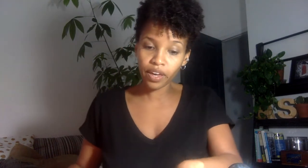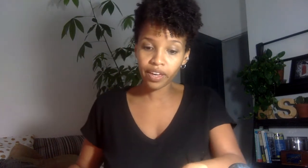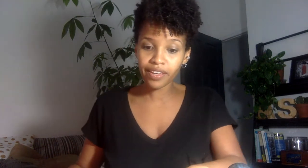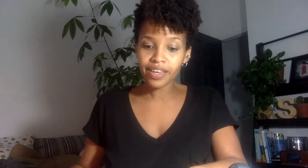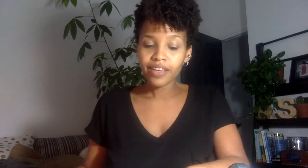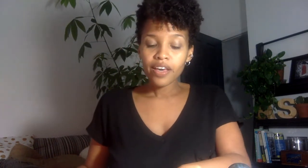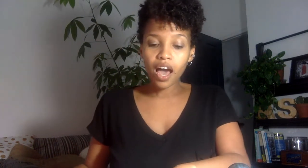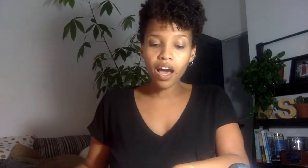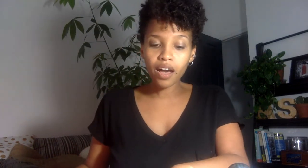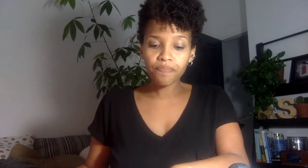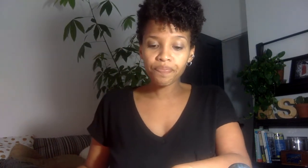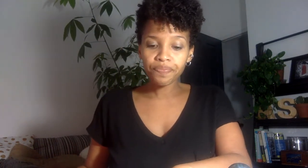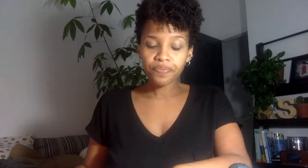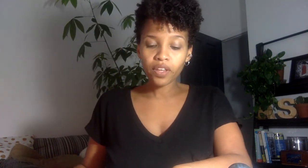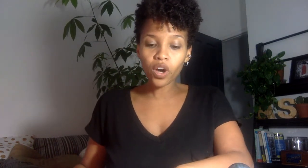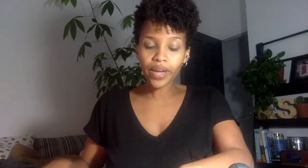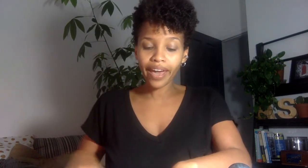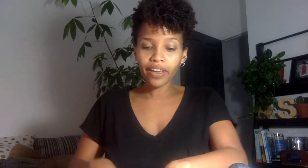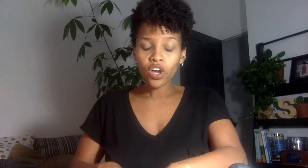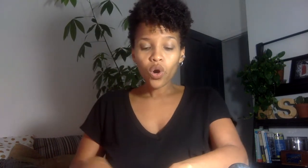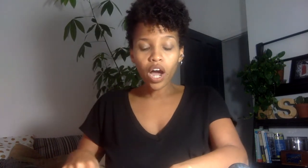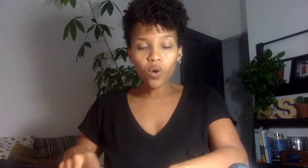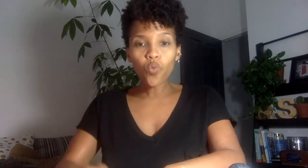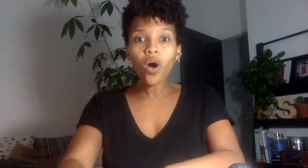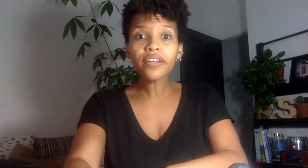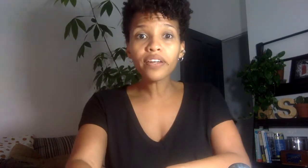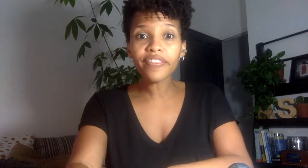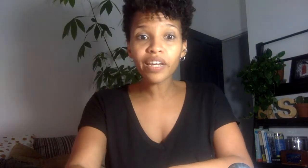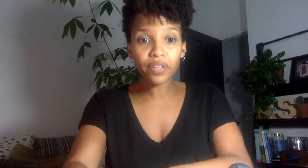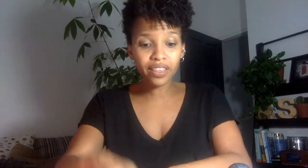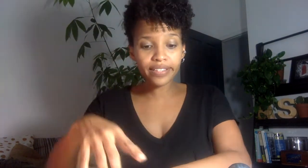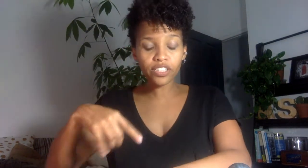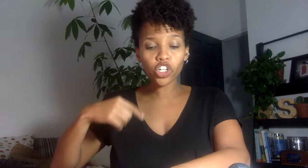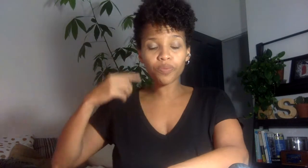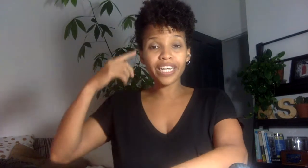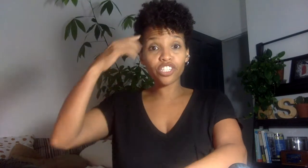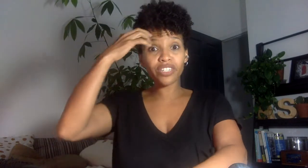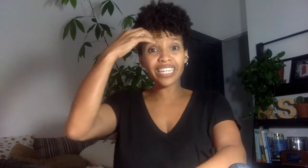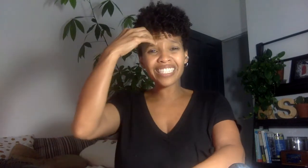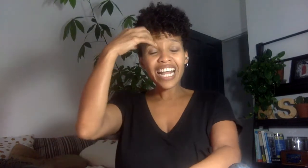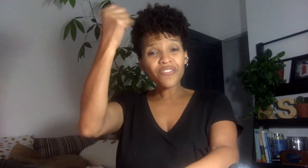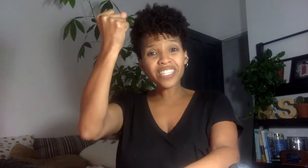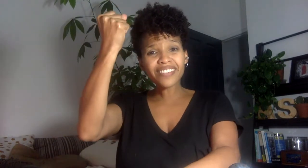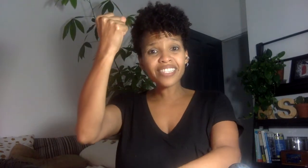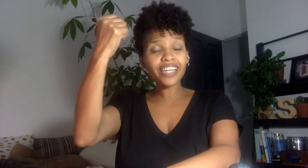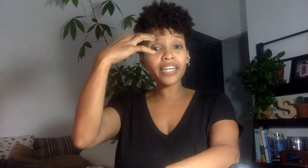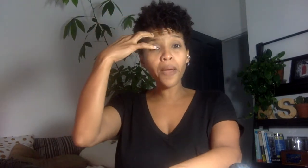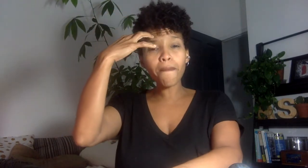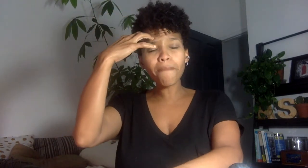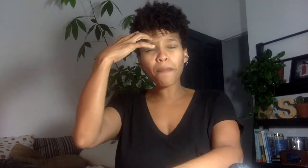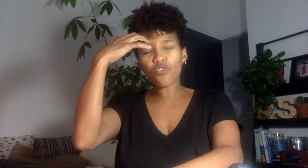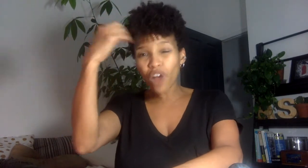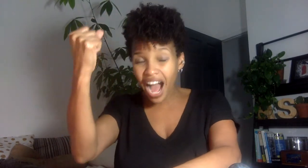Okay? Okay. One thing with this interpretation is this is the sign